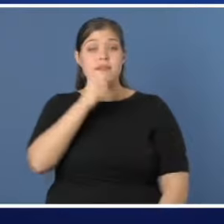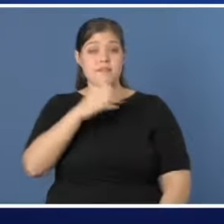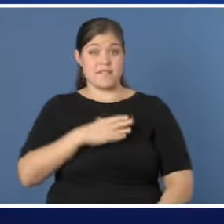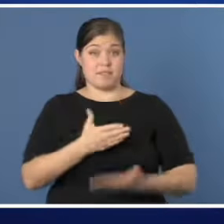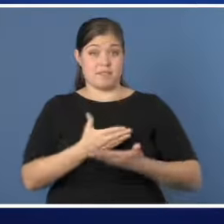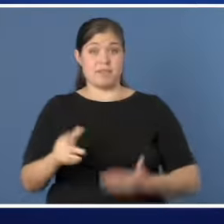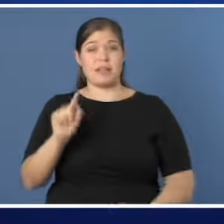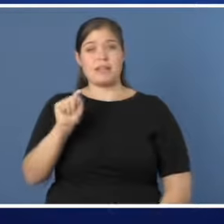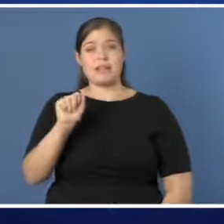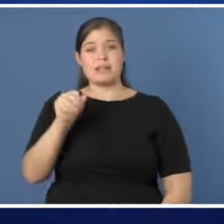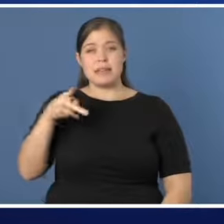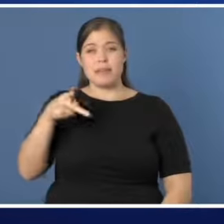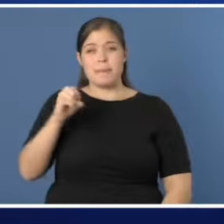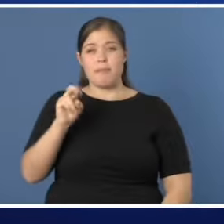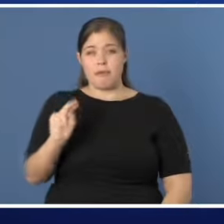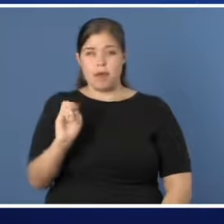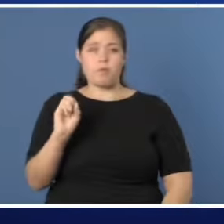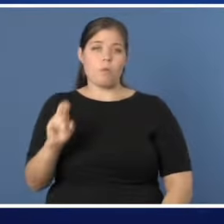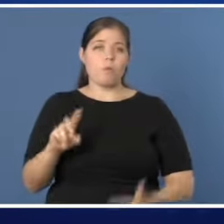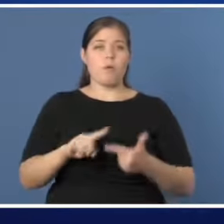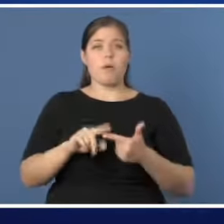feminine supplies,